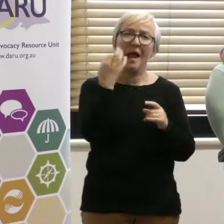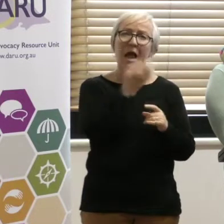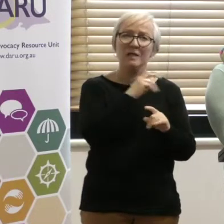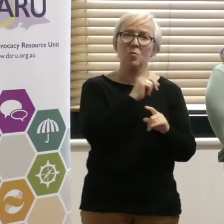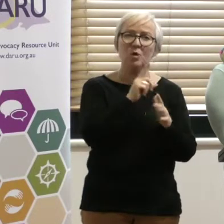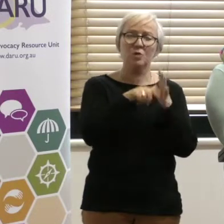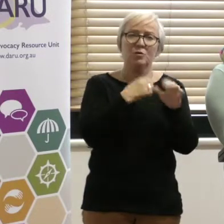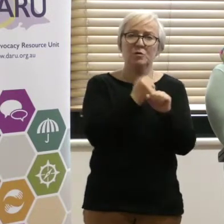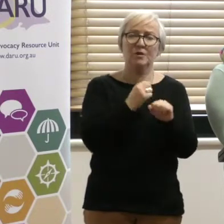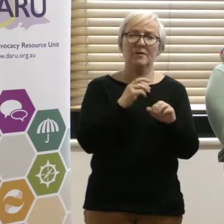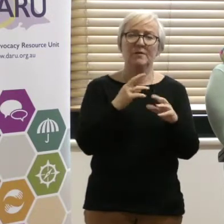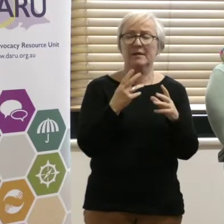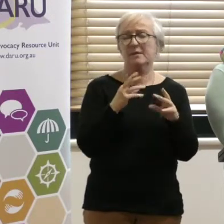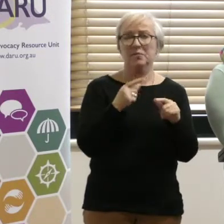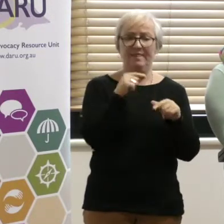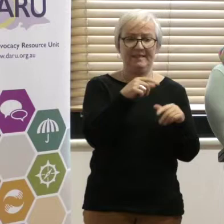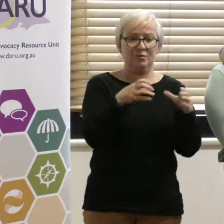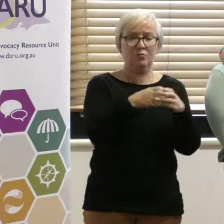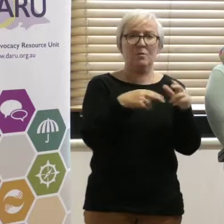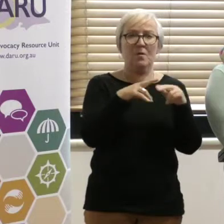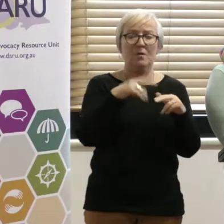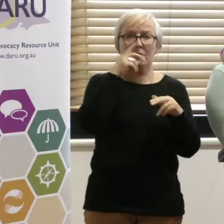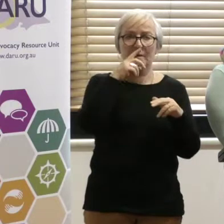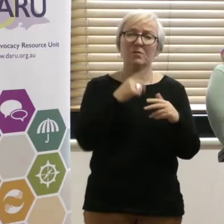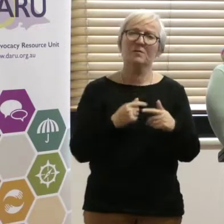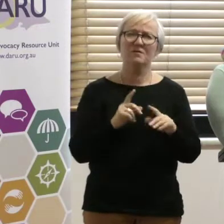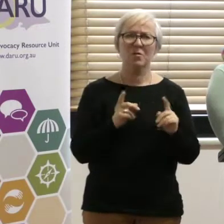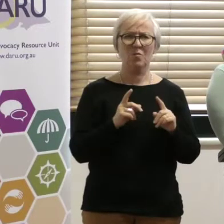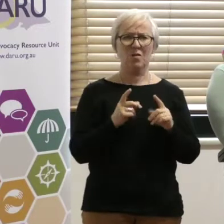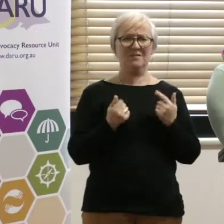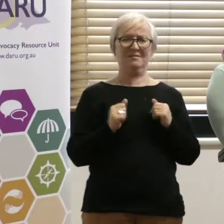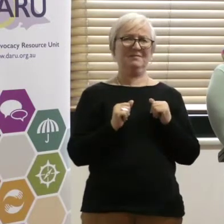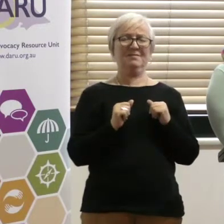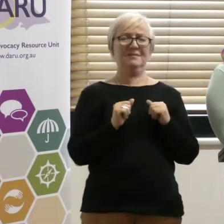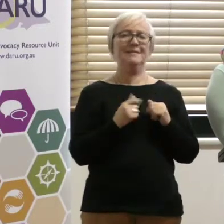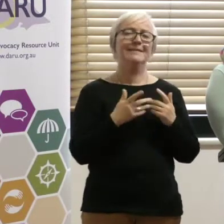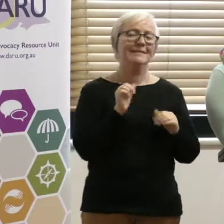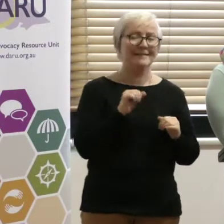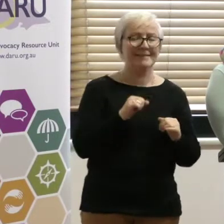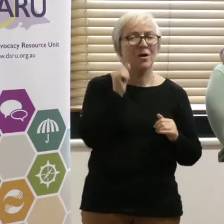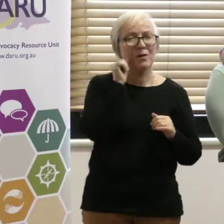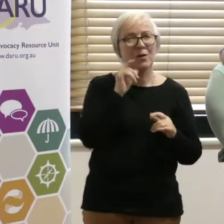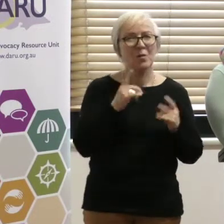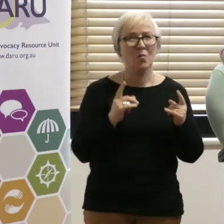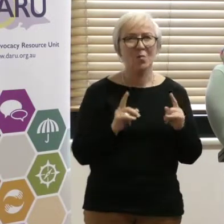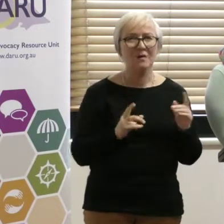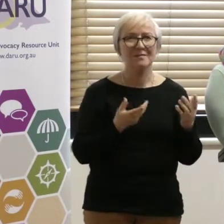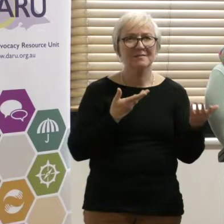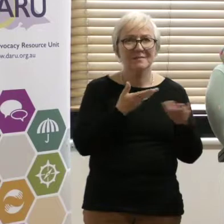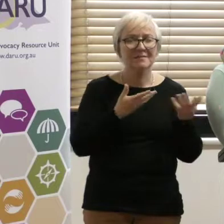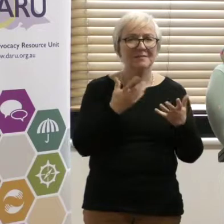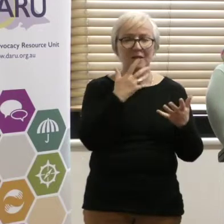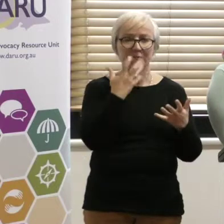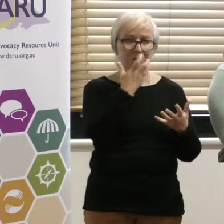He can decide what he wants to eat, what he wants to wear every day, but he can't make these big... Yeah, it's not an big, uncommon issue, it really isn't. Is there anything